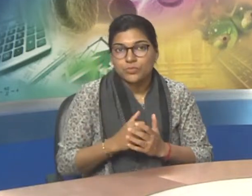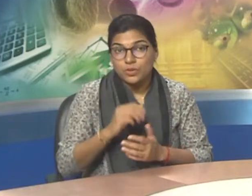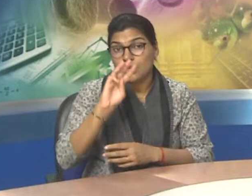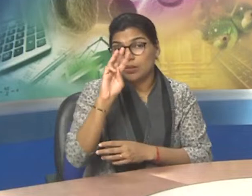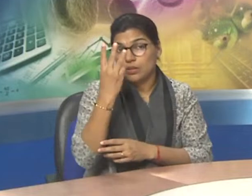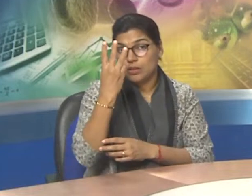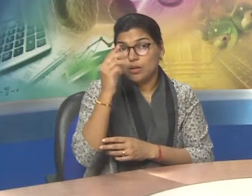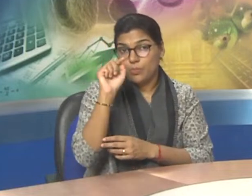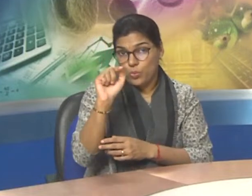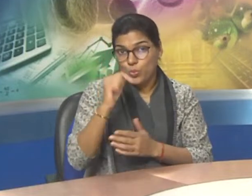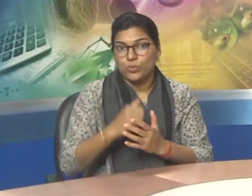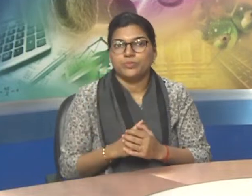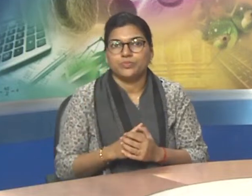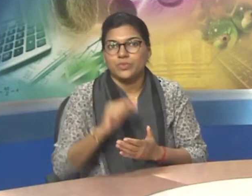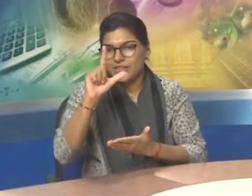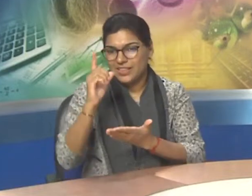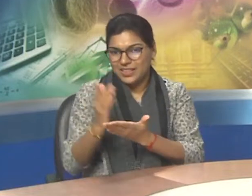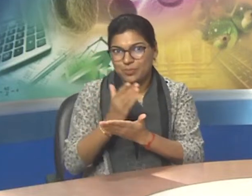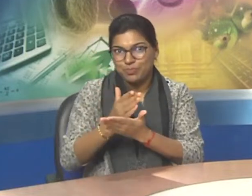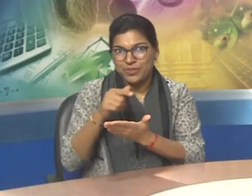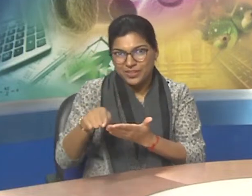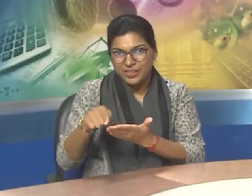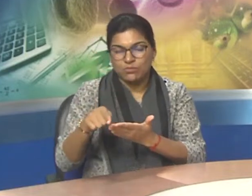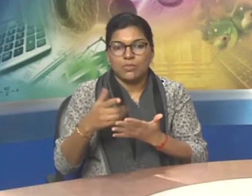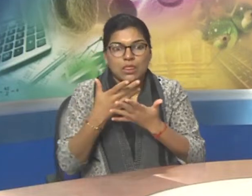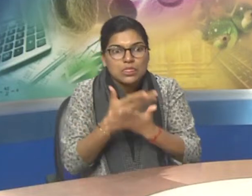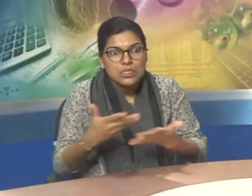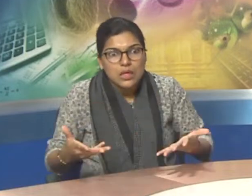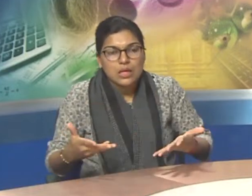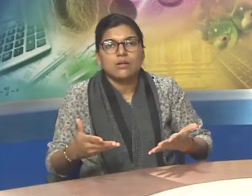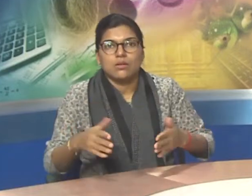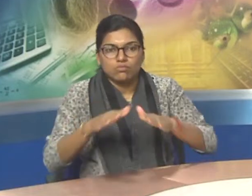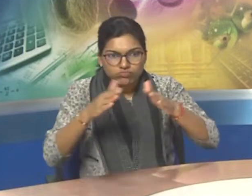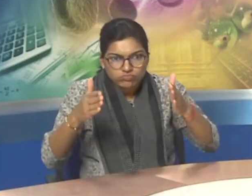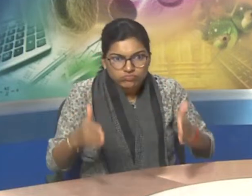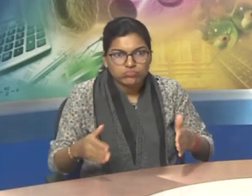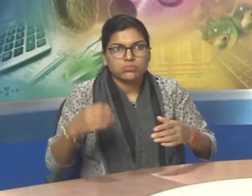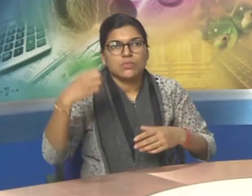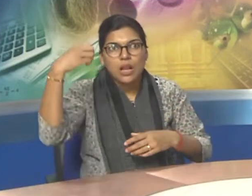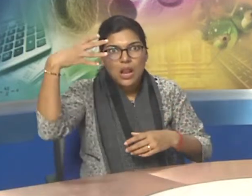silent atmosphere to read the books. The third important point is library furniture.